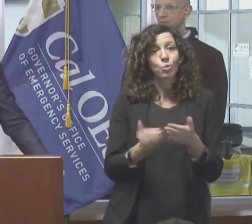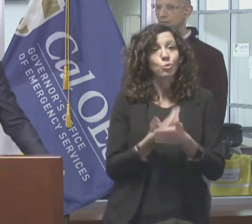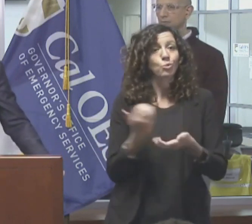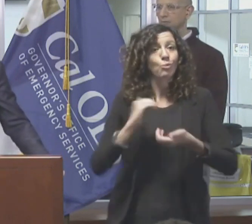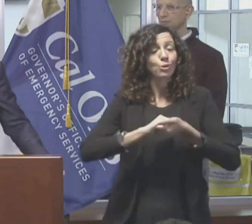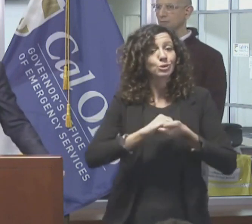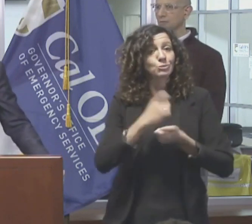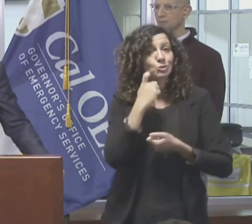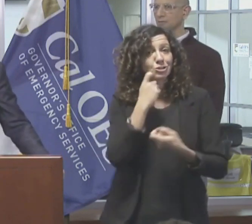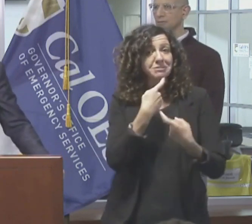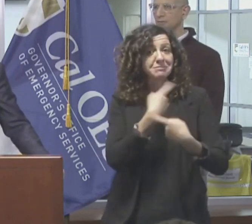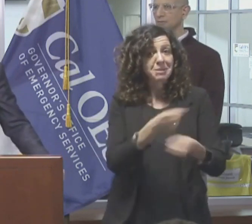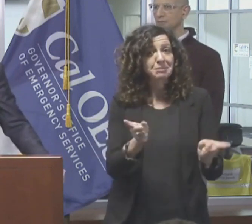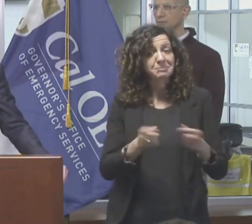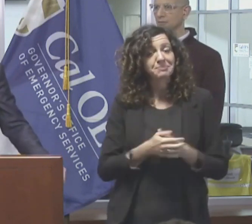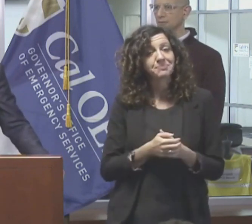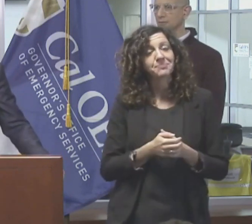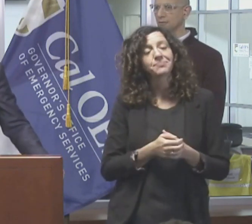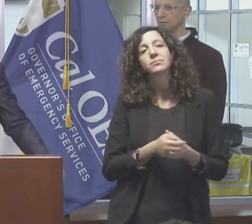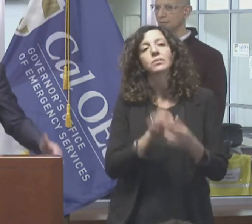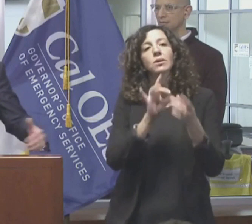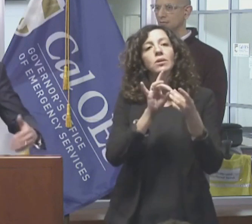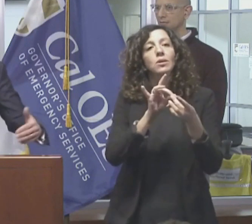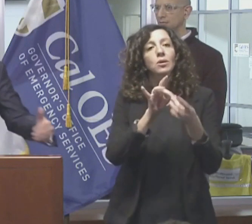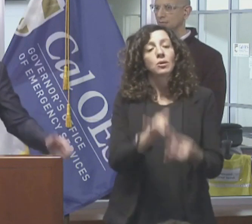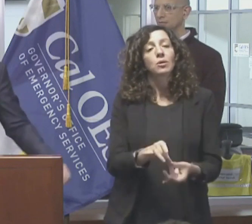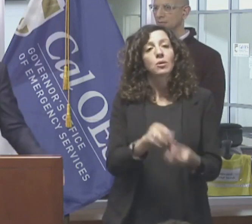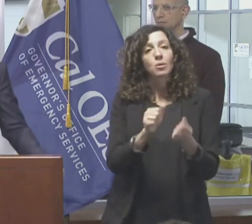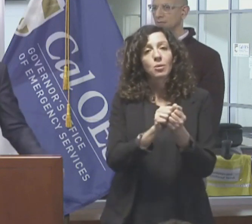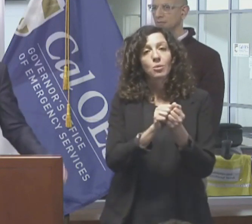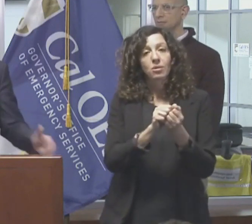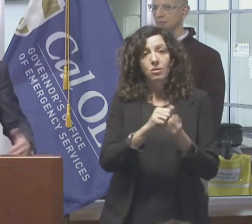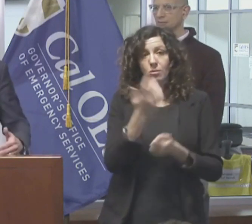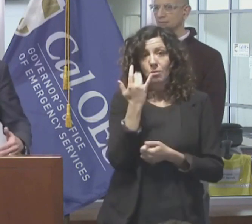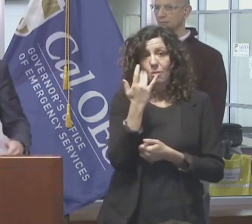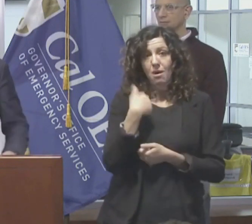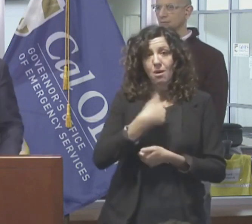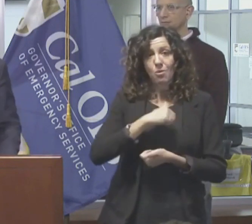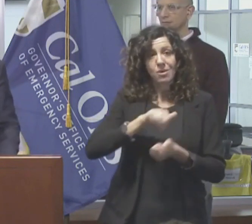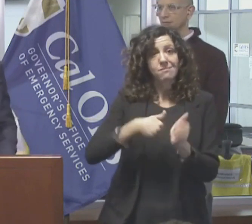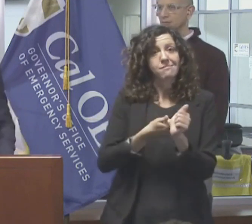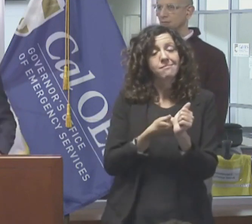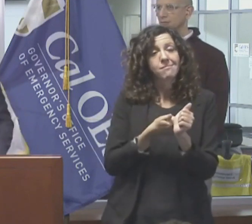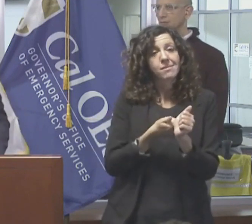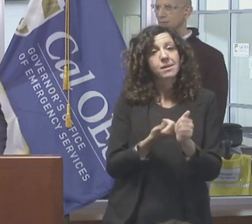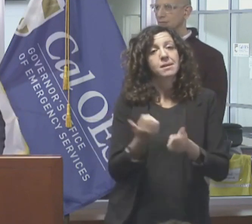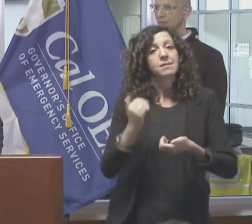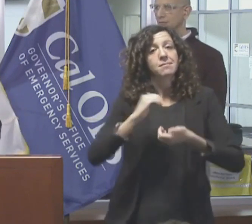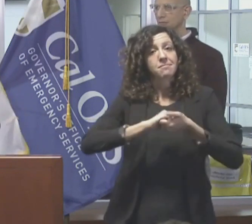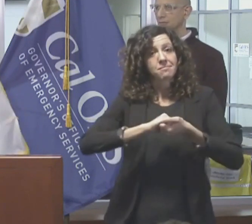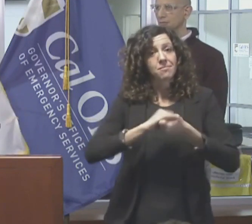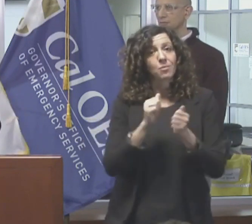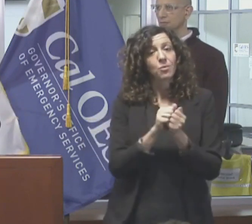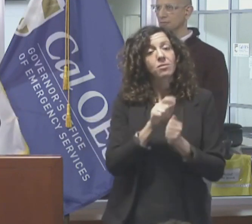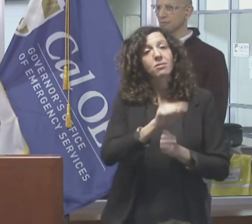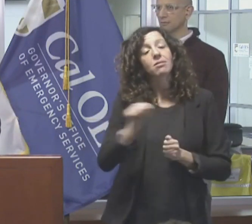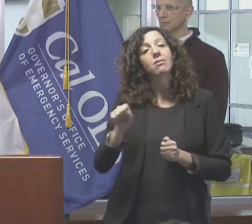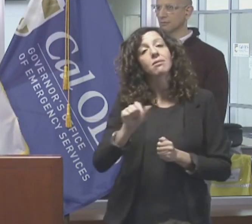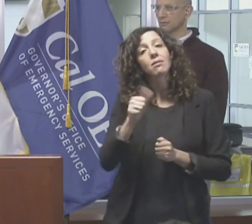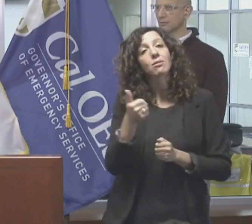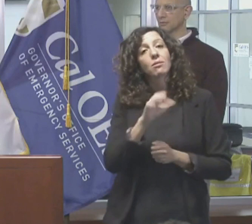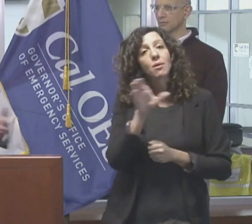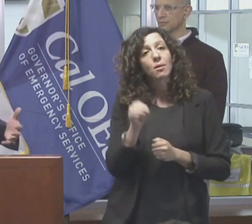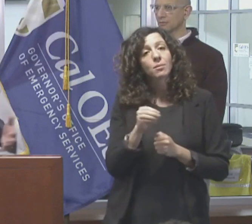partnership. As it relates to the purpose of developing these partnerships, the purpose of our testing, that is